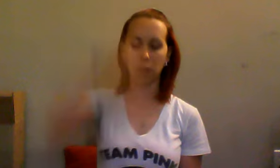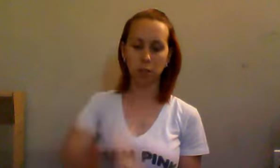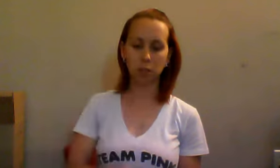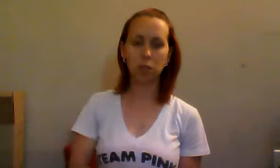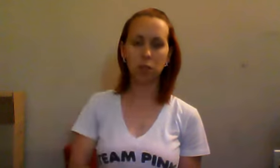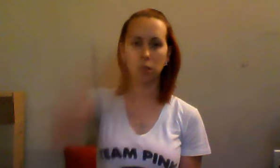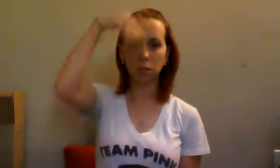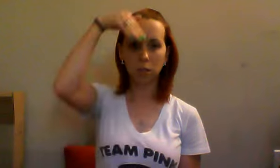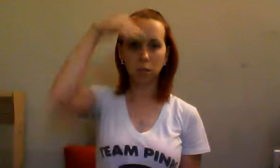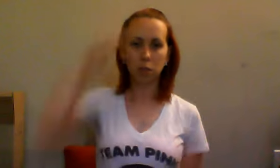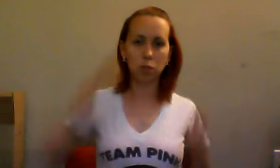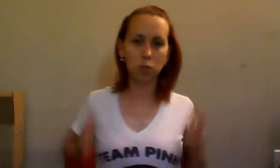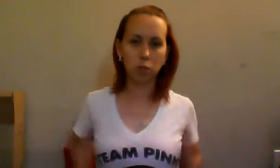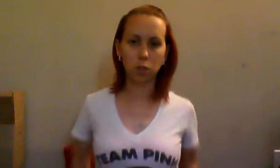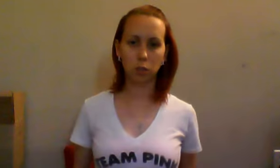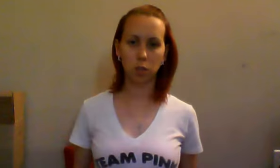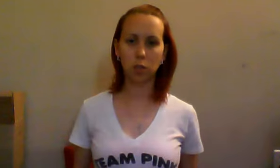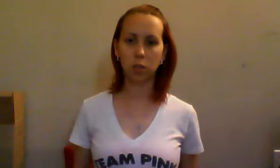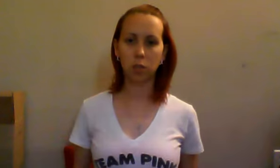face. Student.